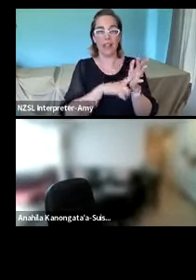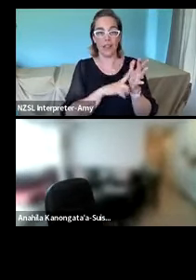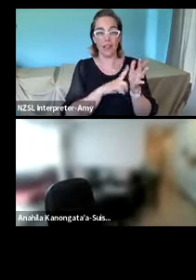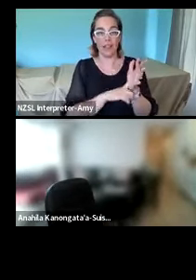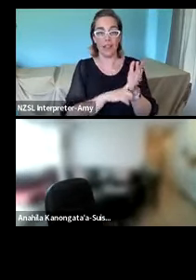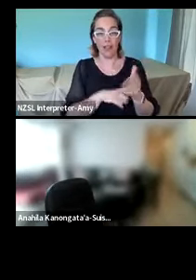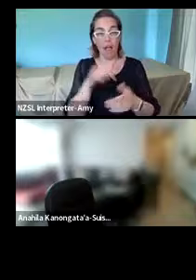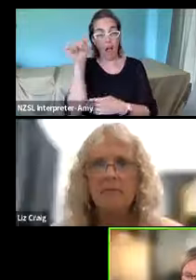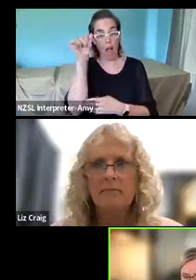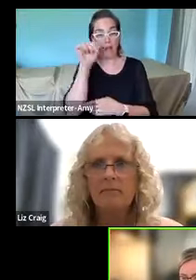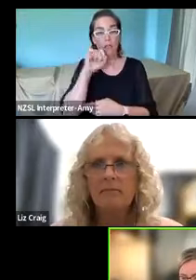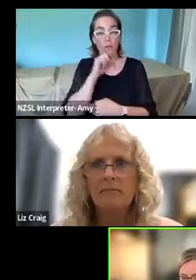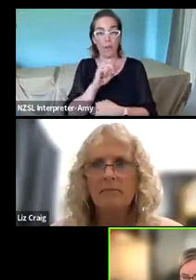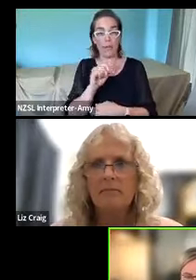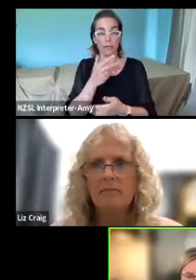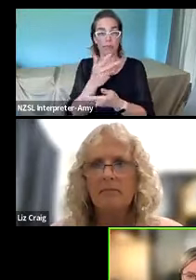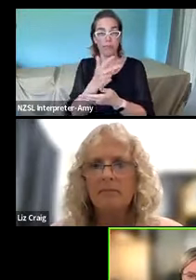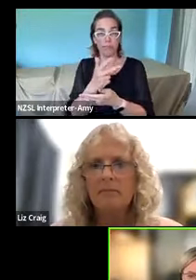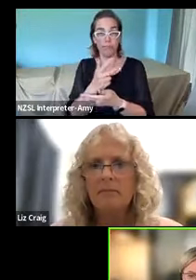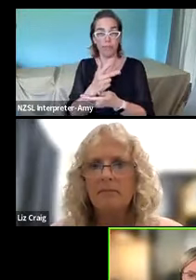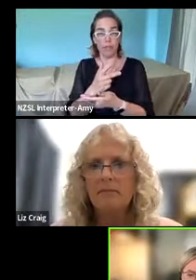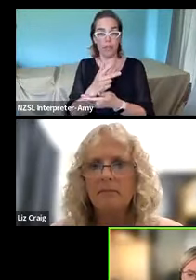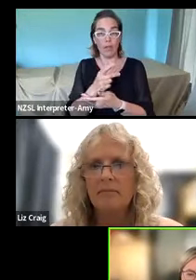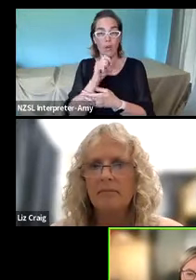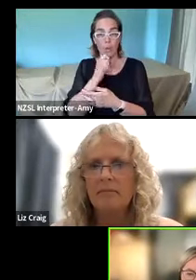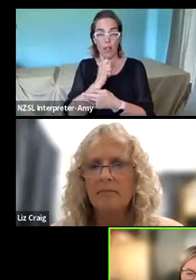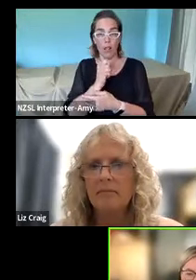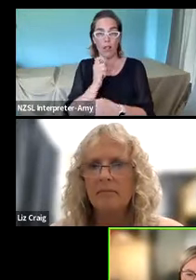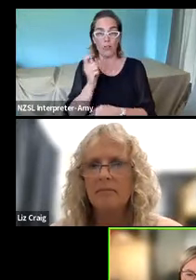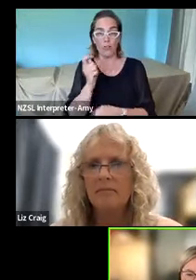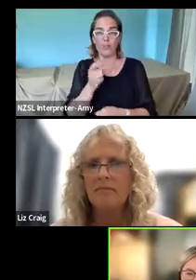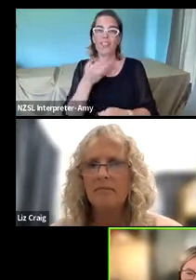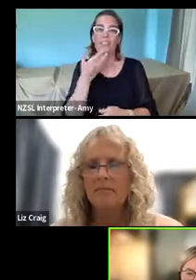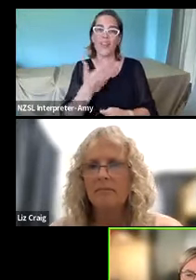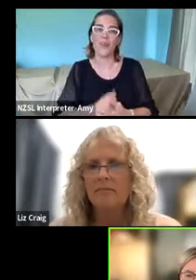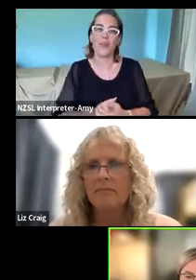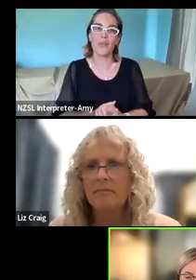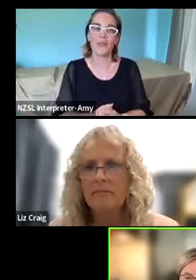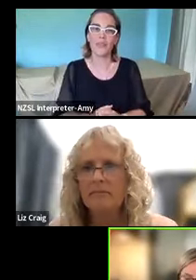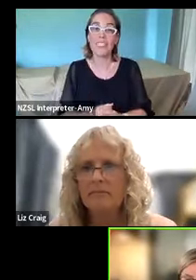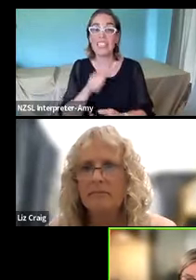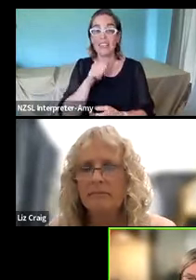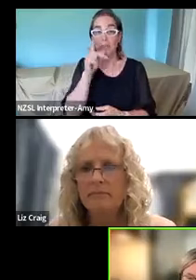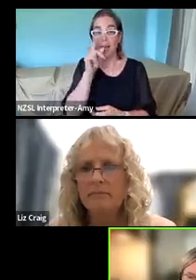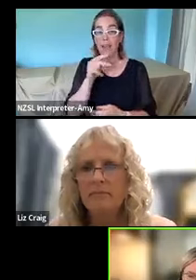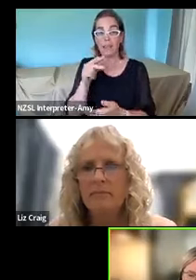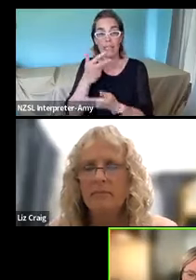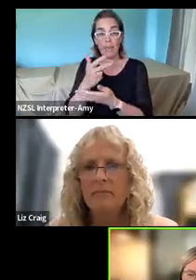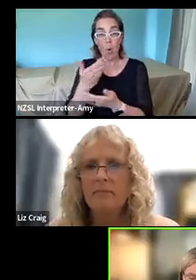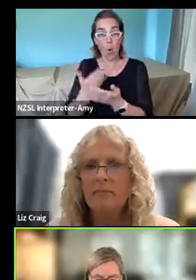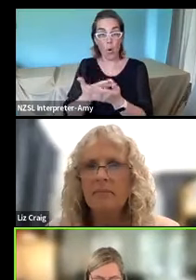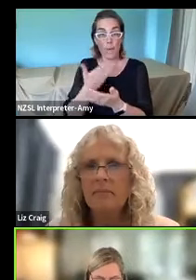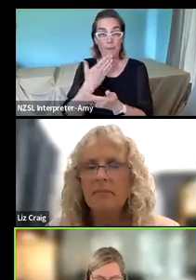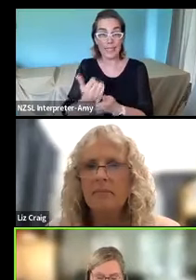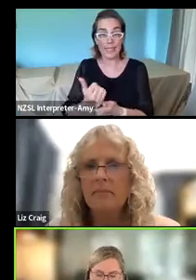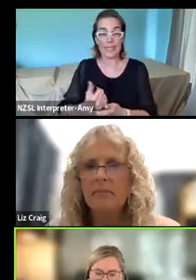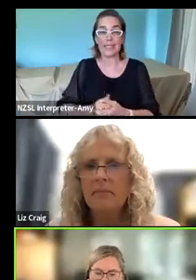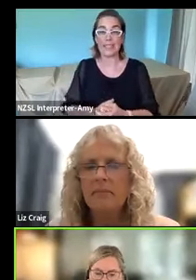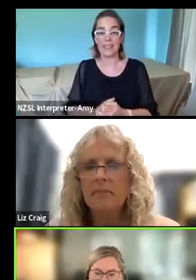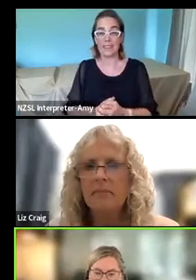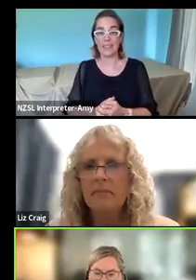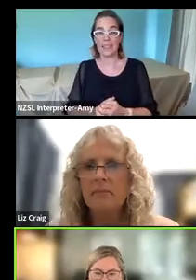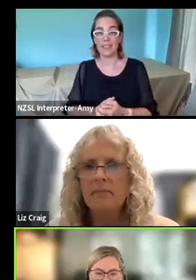to come onto the system. If you could, thank you. If you could turn on your camera if you'd like to, and